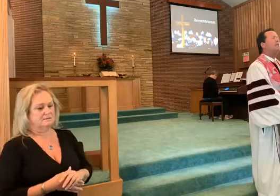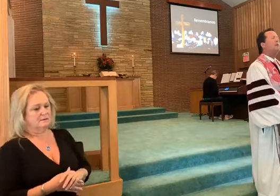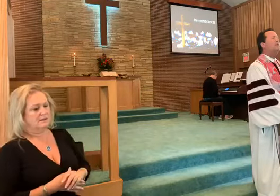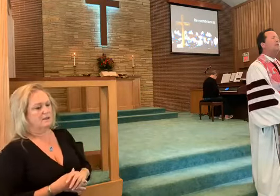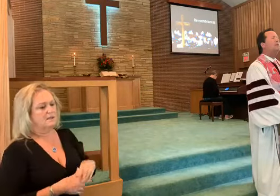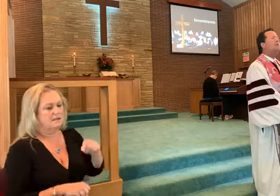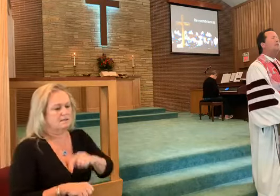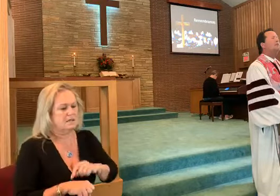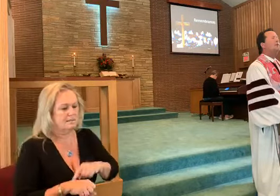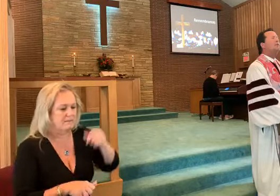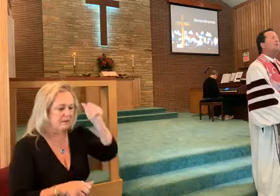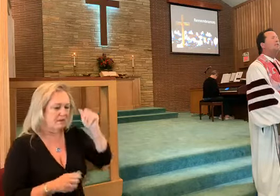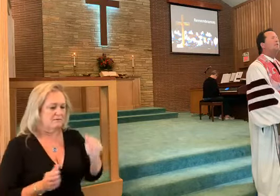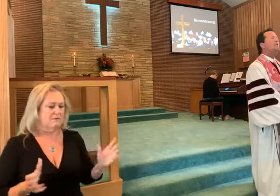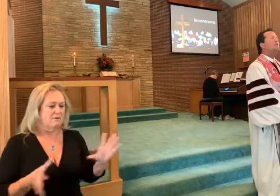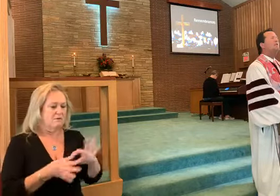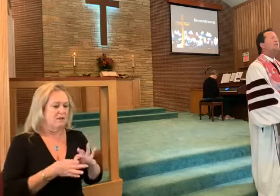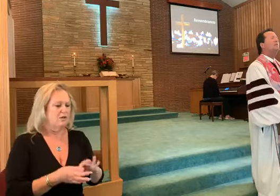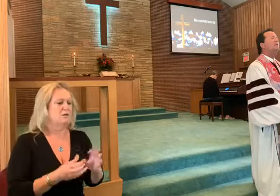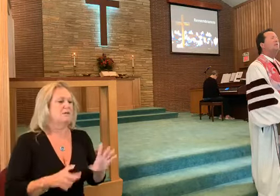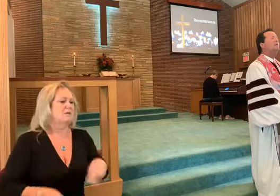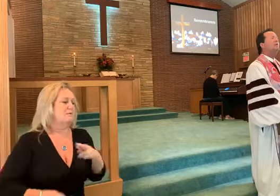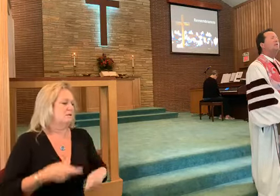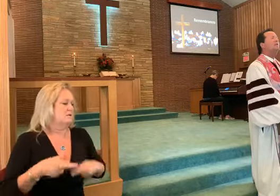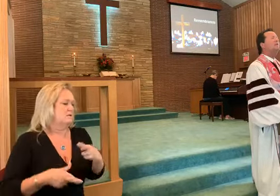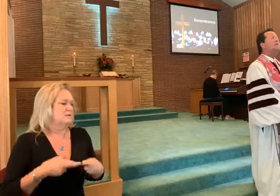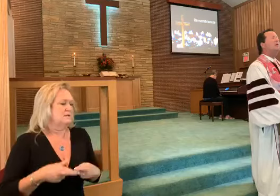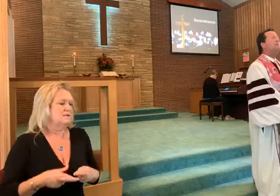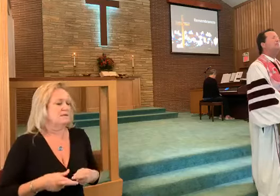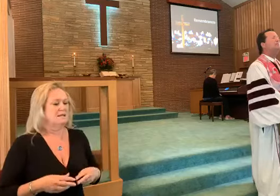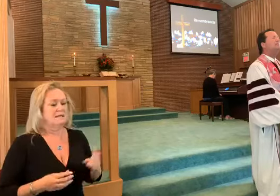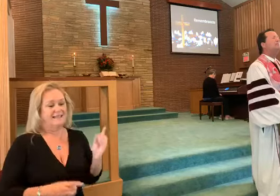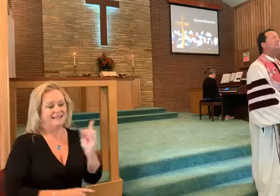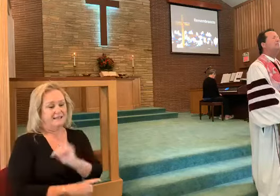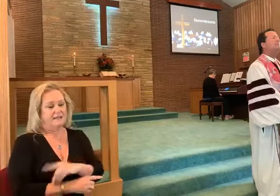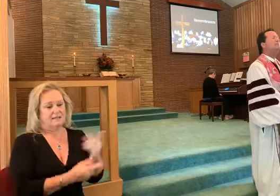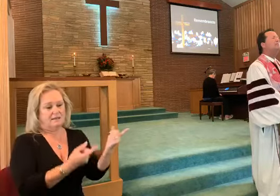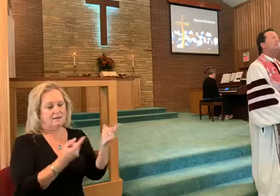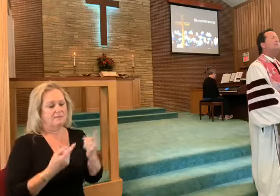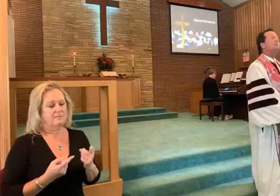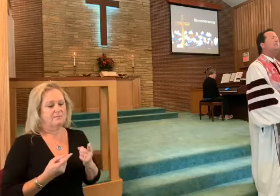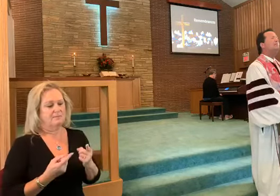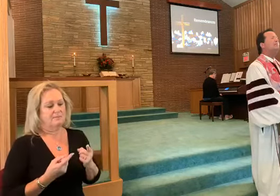a time of reunion and rejoicing in the day to come,